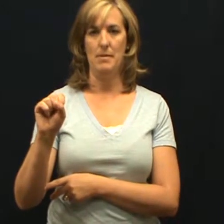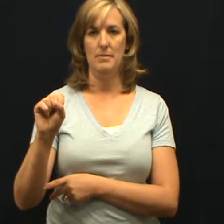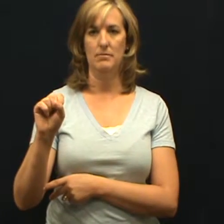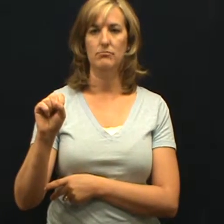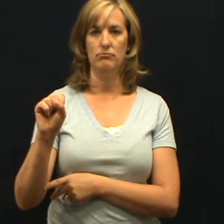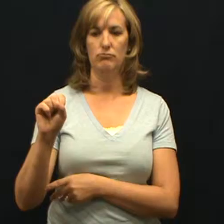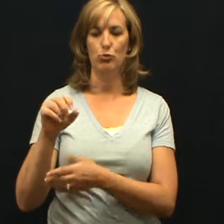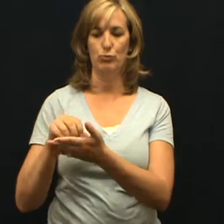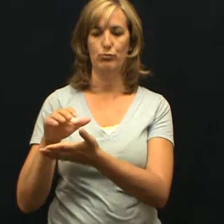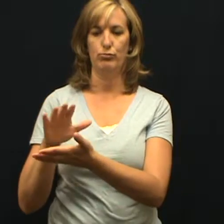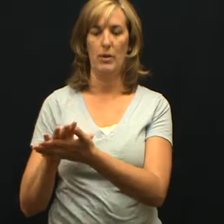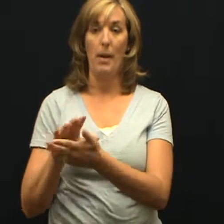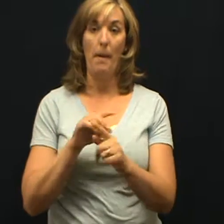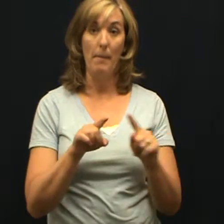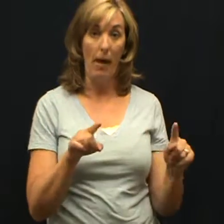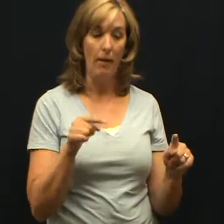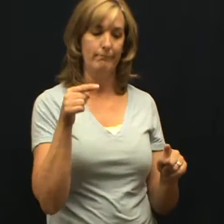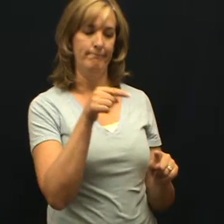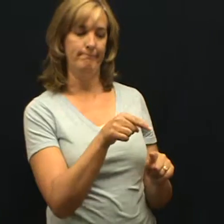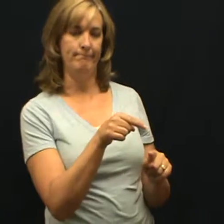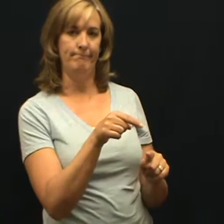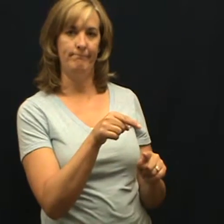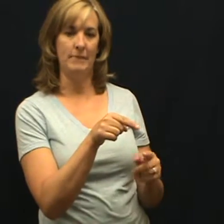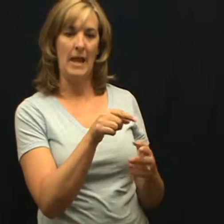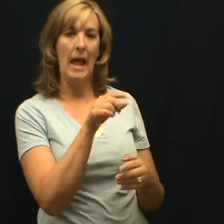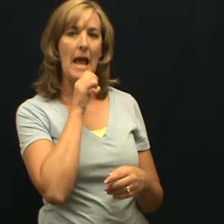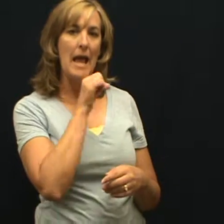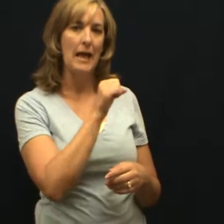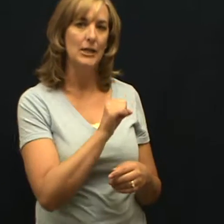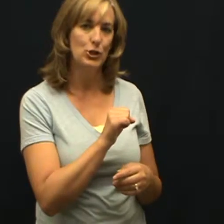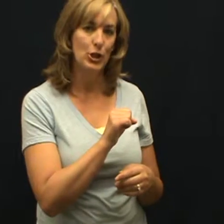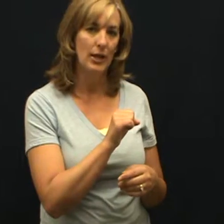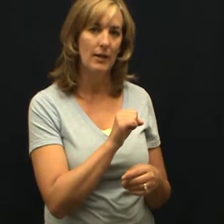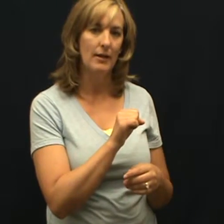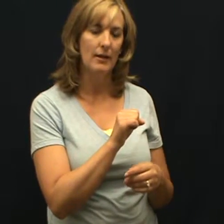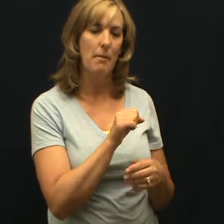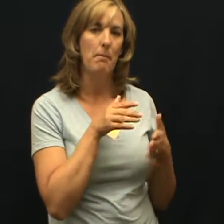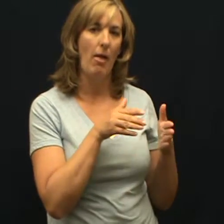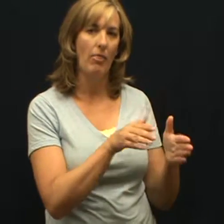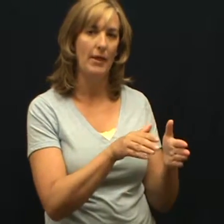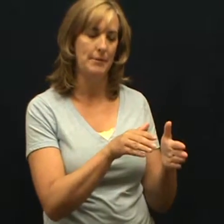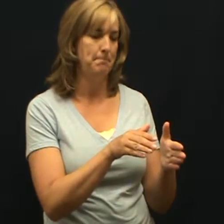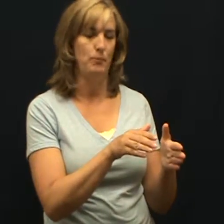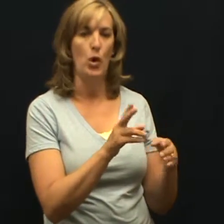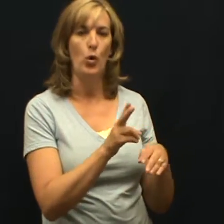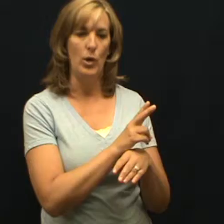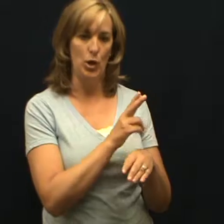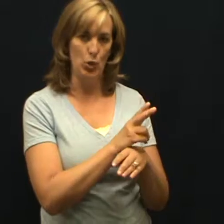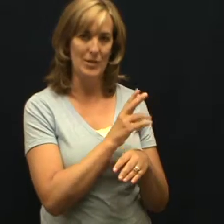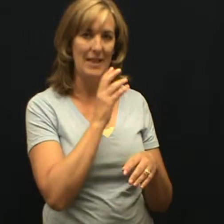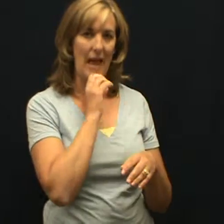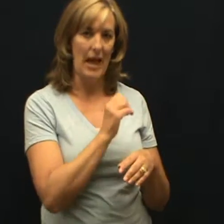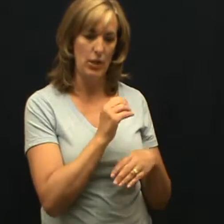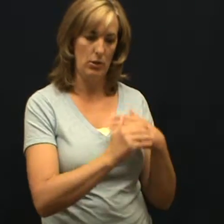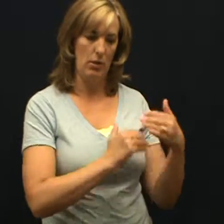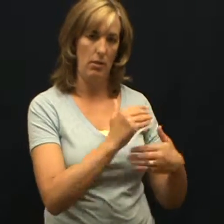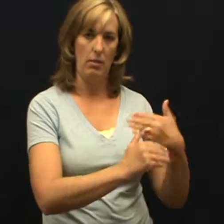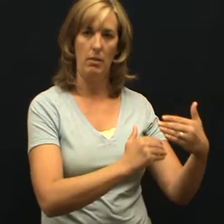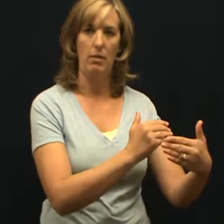accounts receivable method uses our accounts receivable and the age of our accounts receivable as the basis for our estimate.